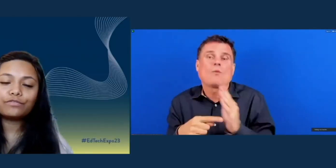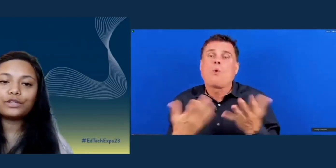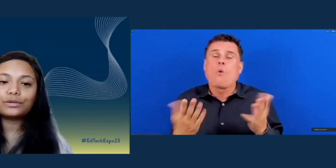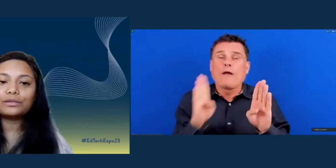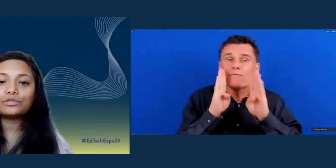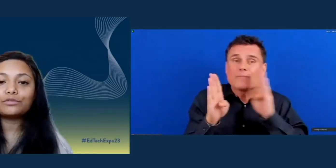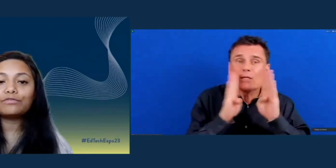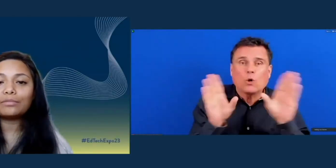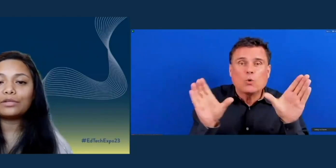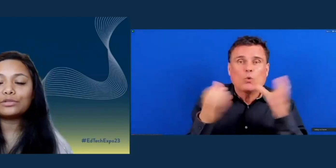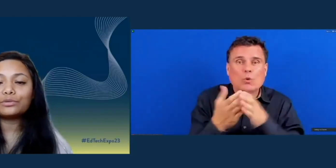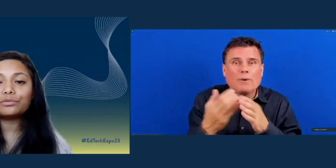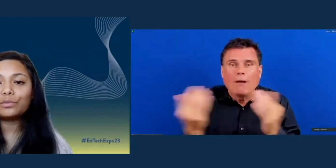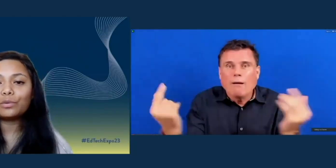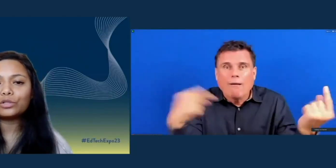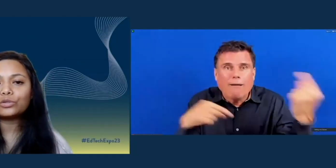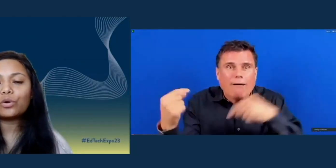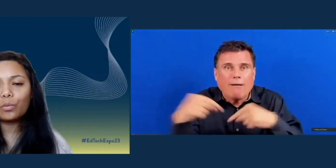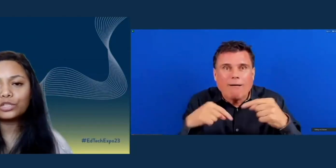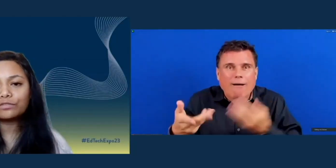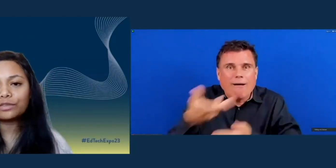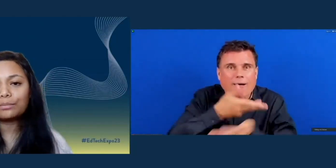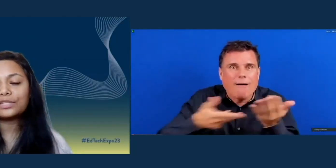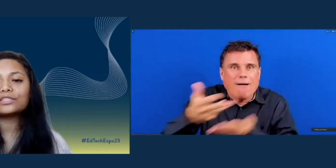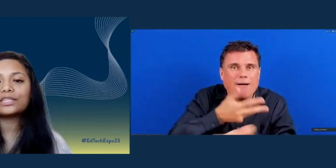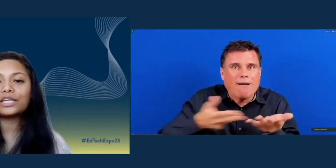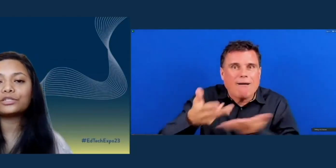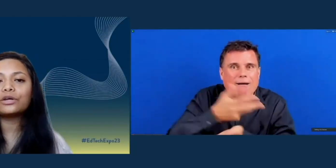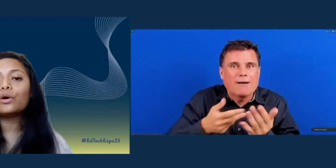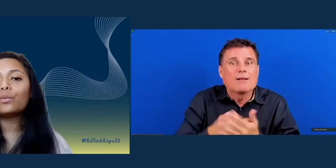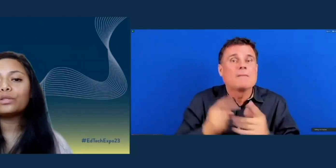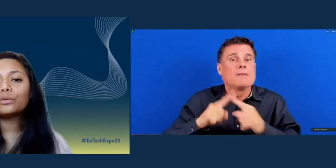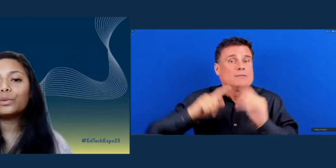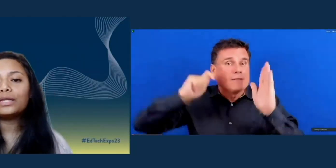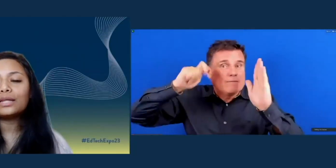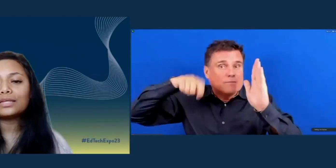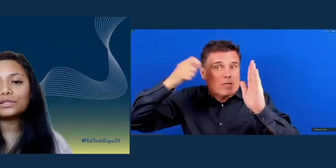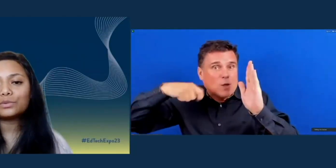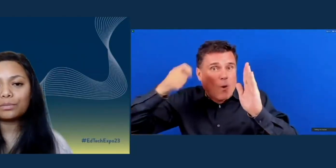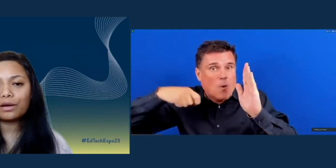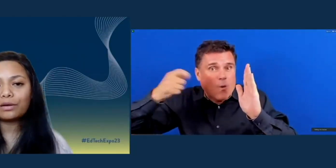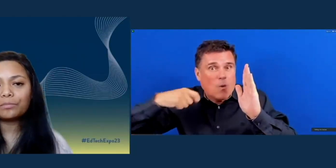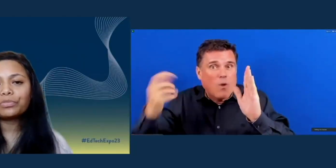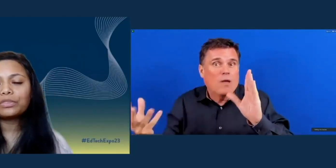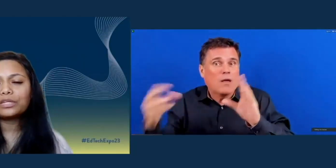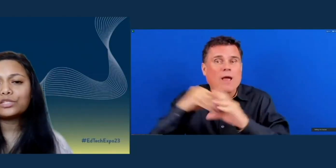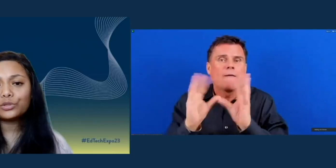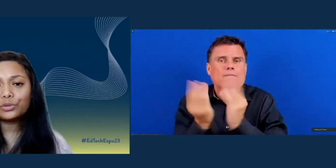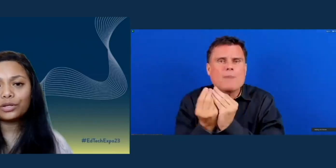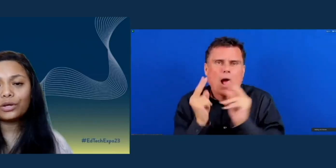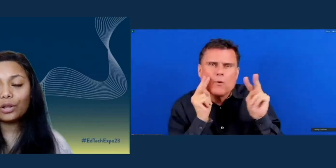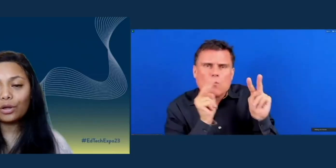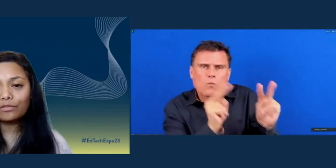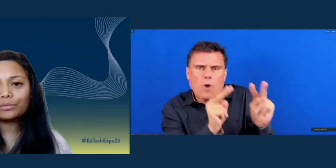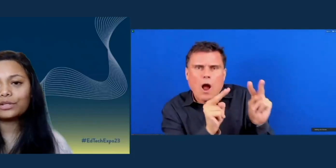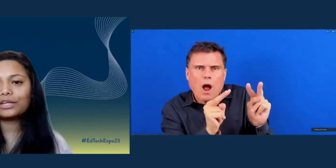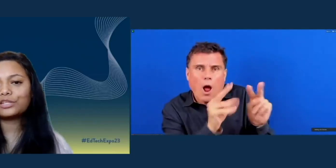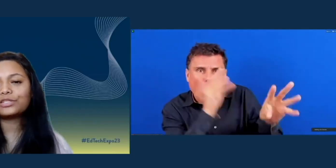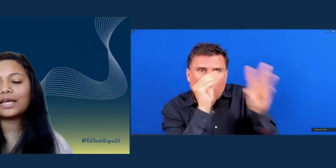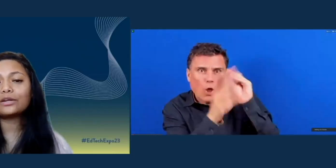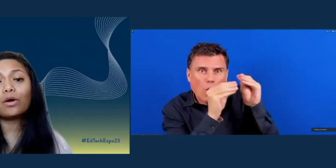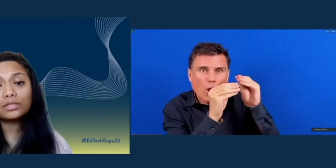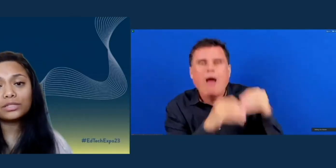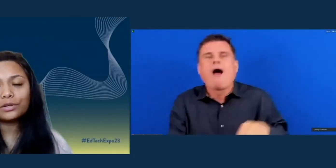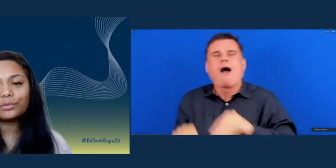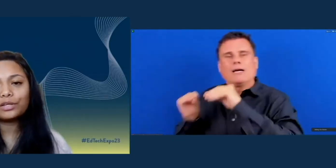short video clips so families could rewatch or watch if they missed the session what the weekly lesson was about. This took a lot of